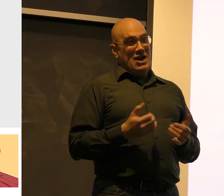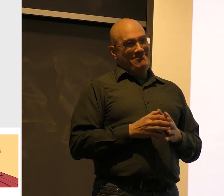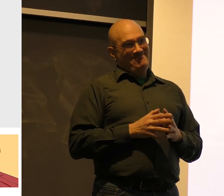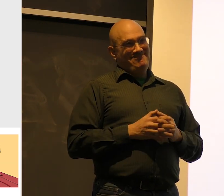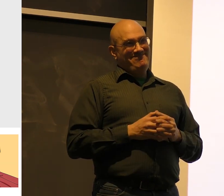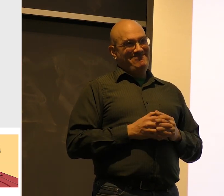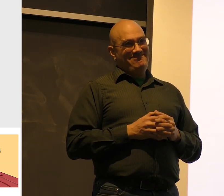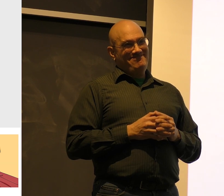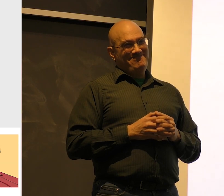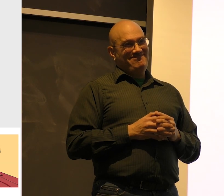And right now,